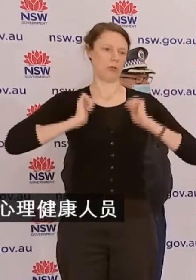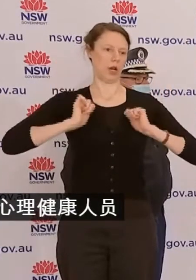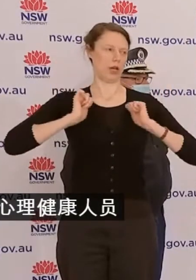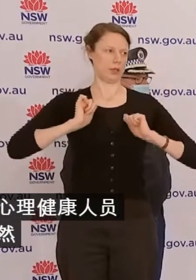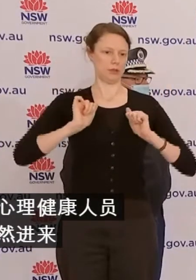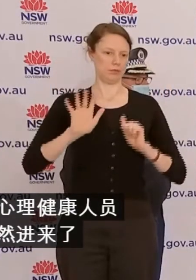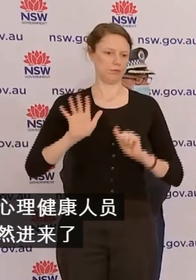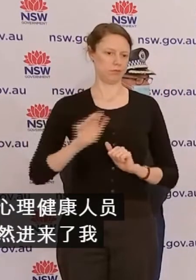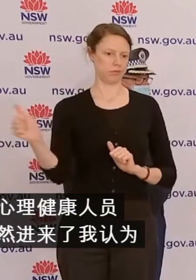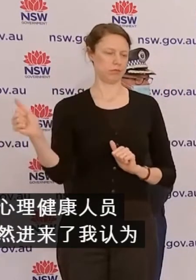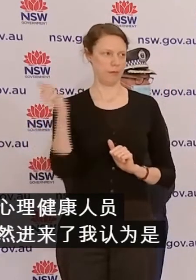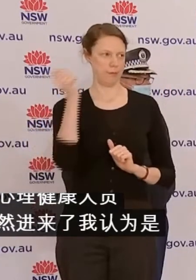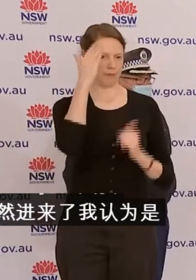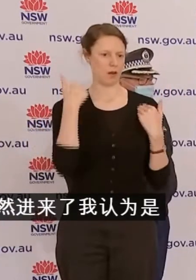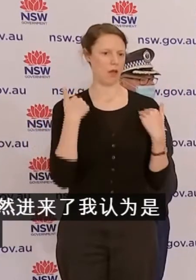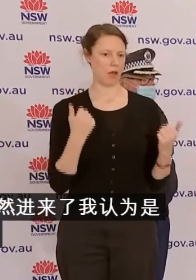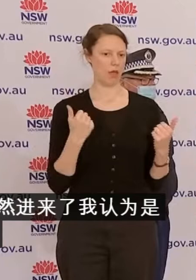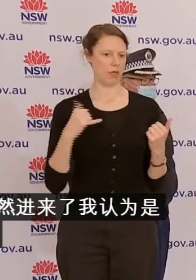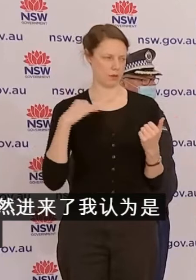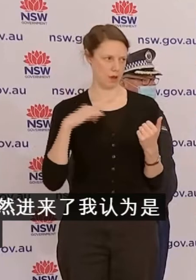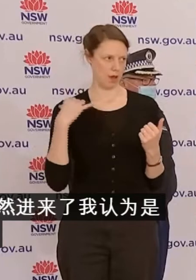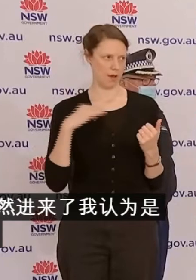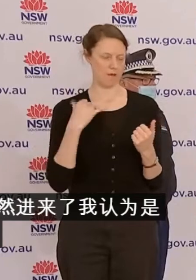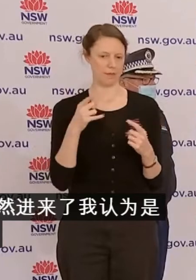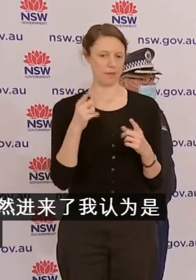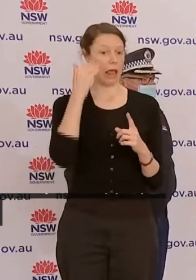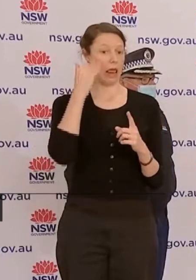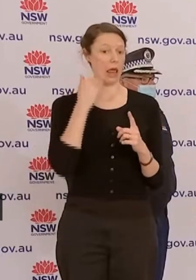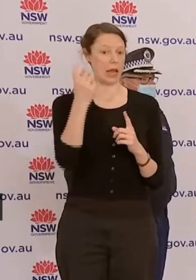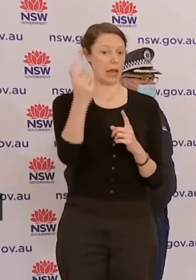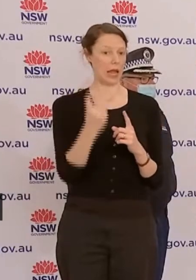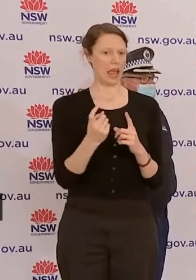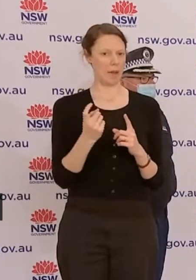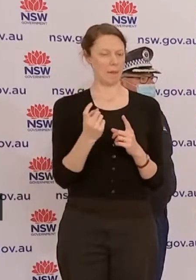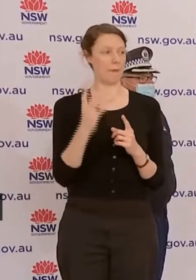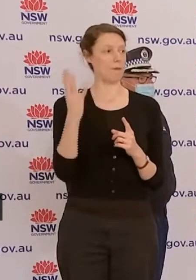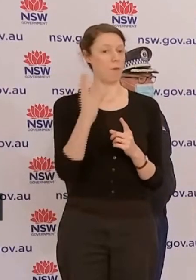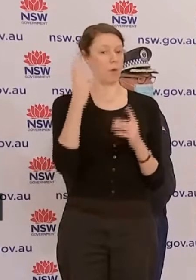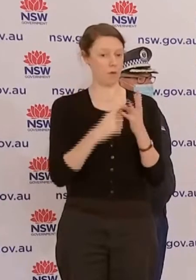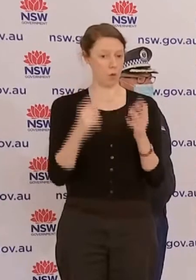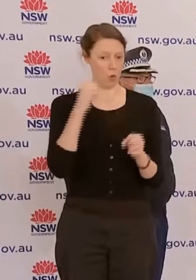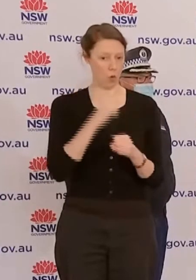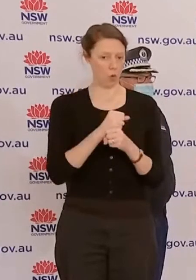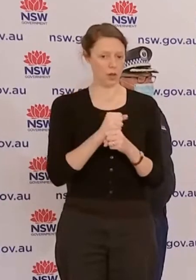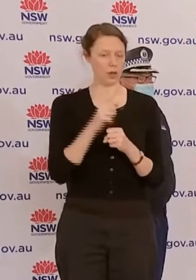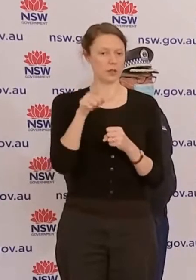A lady obviously came in, I think it was on the 4th of August, and she had